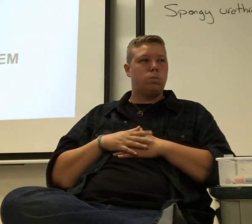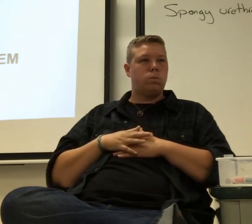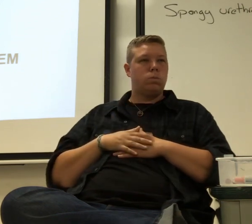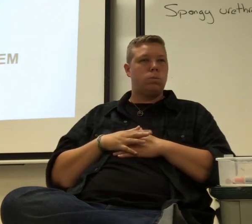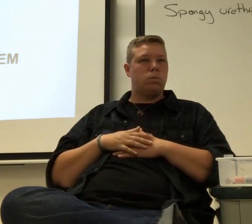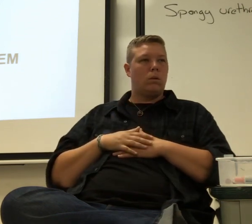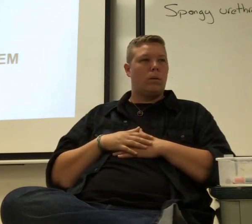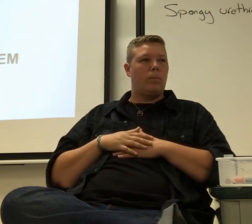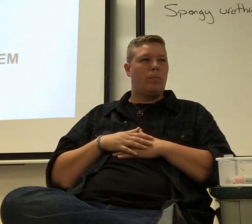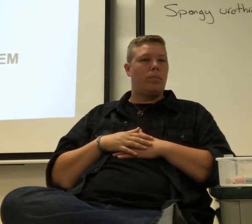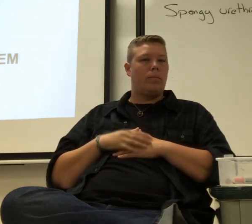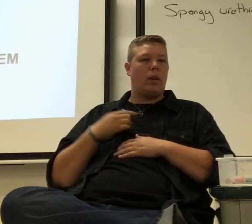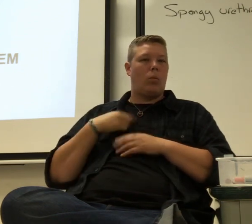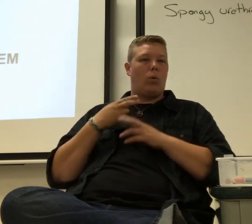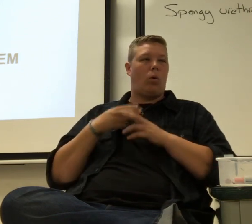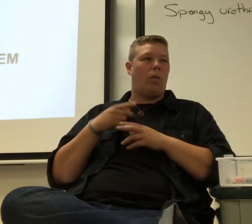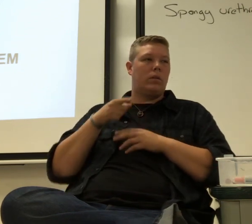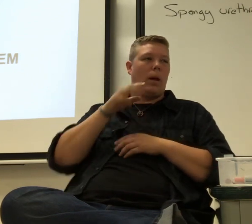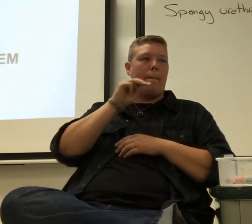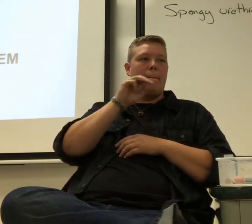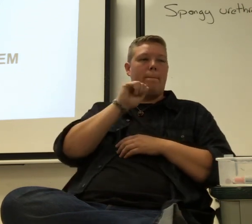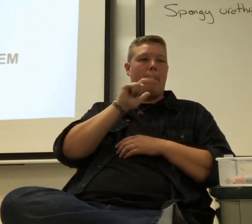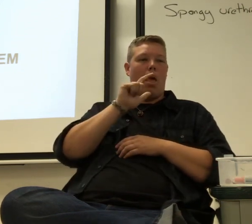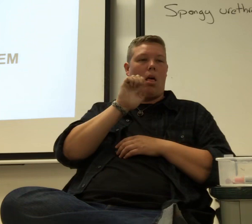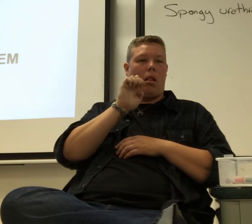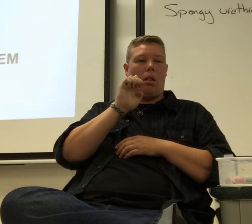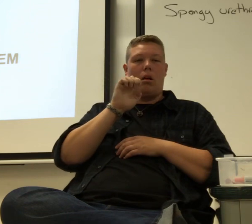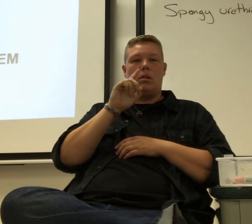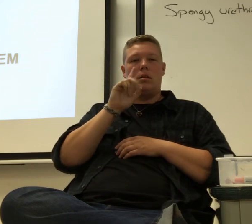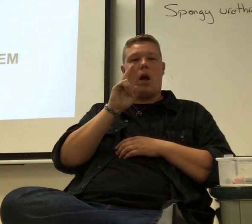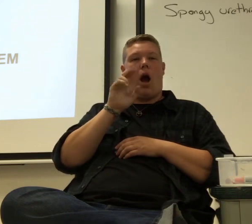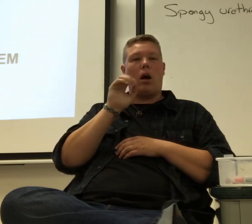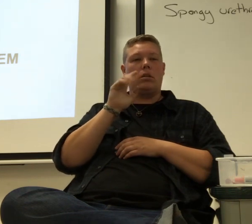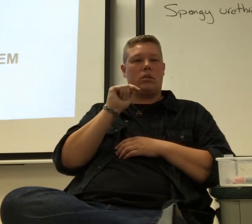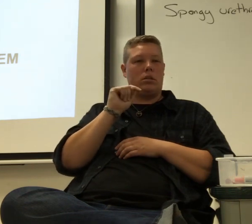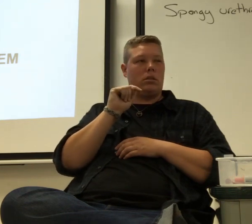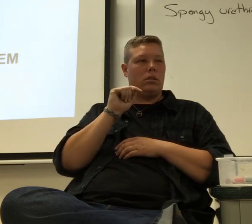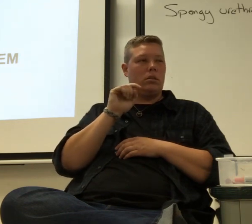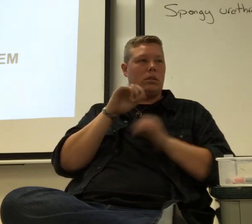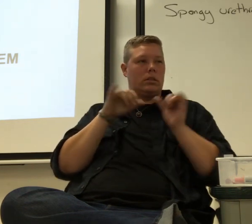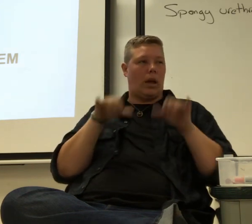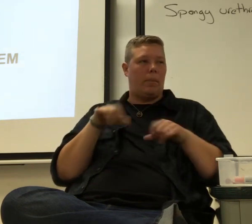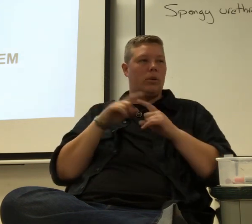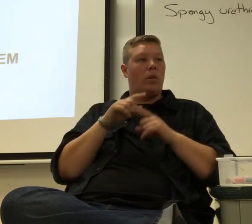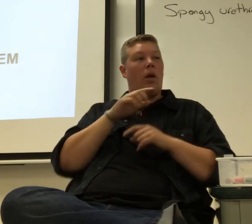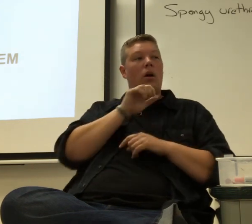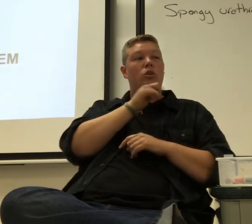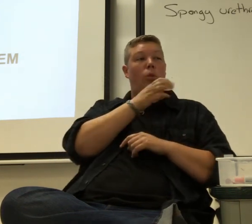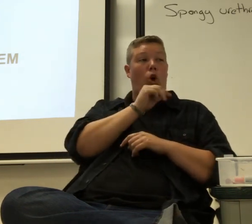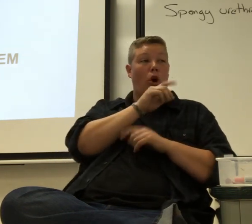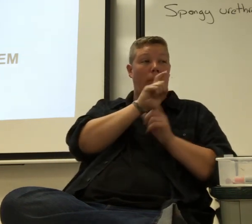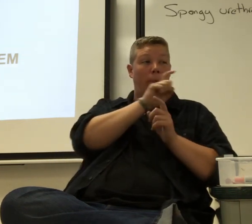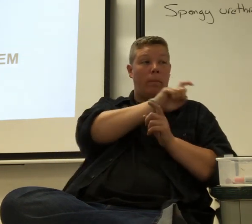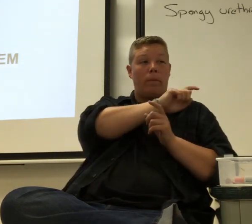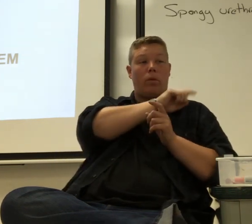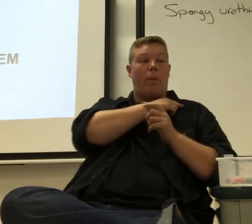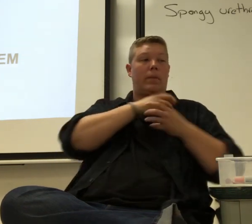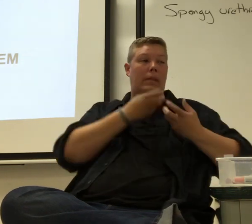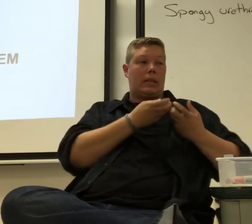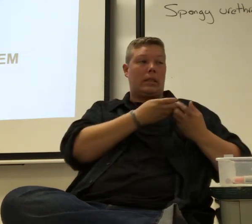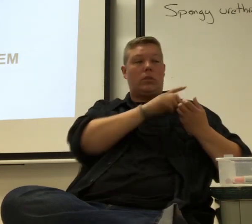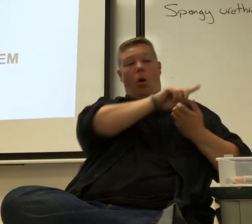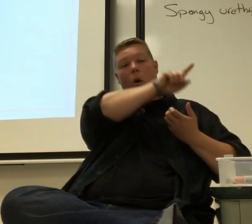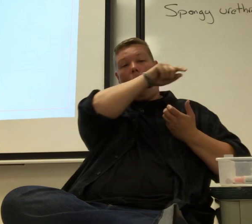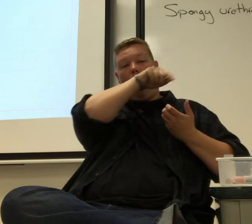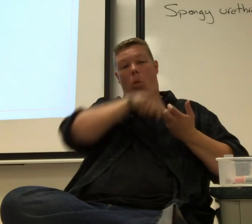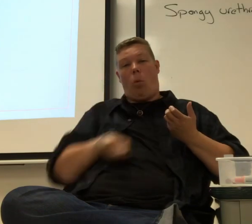which I call the male duct system. I want to talk about the journey of sperm from testes all the way out of